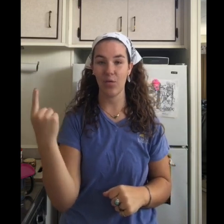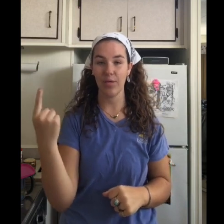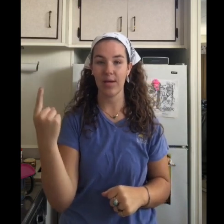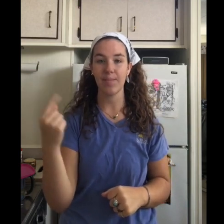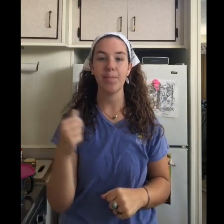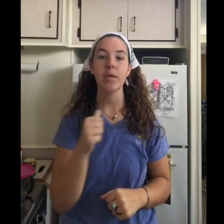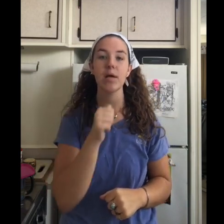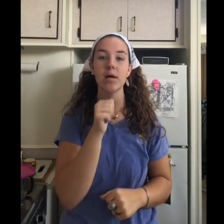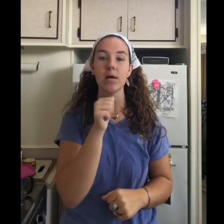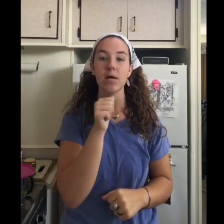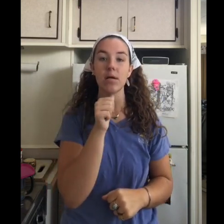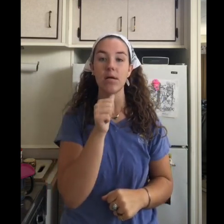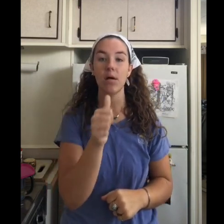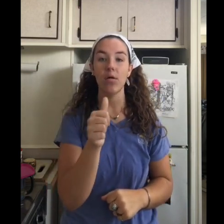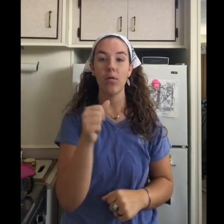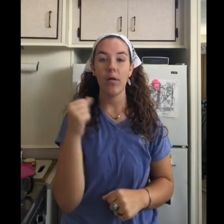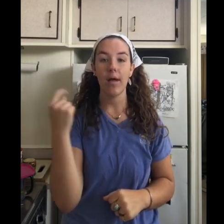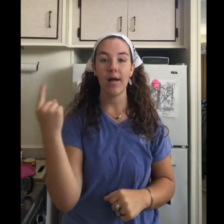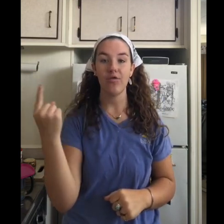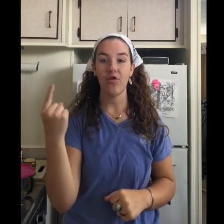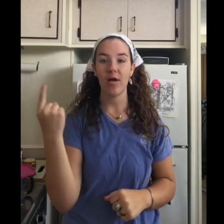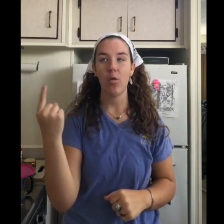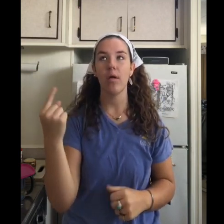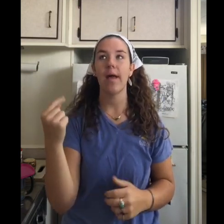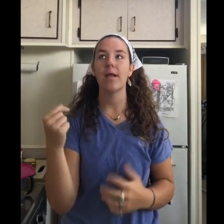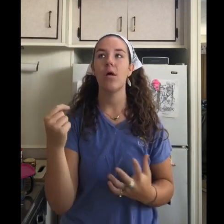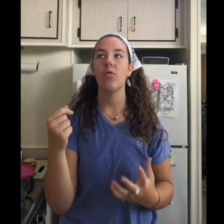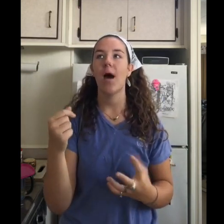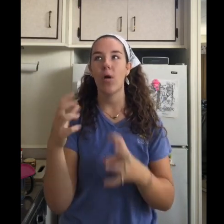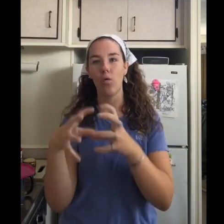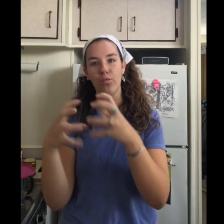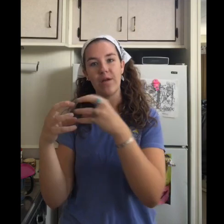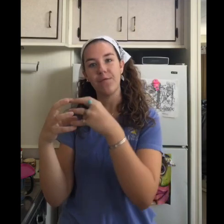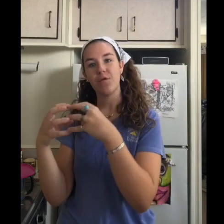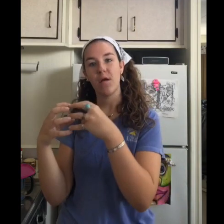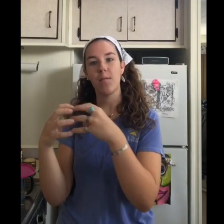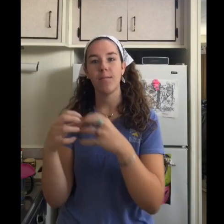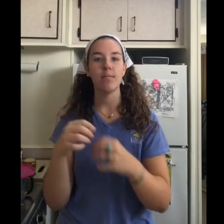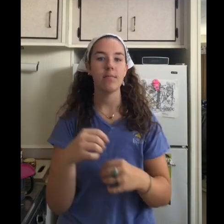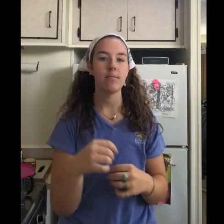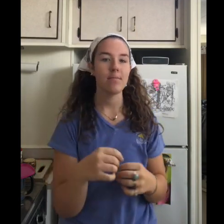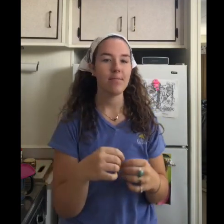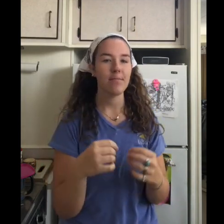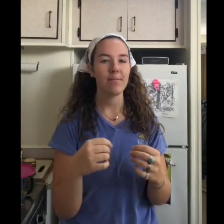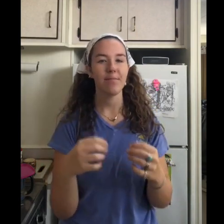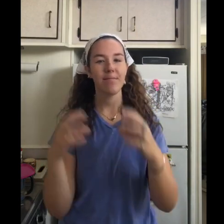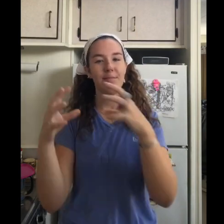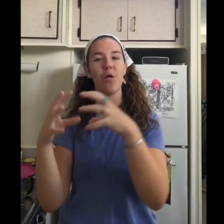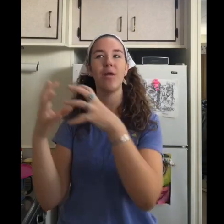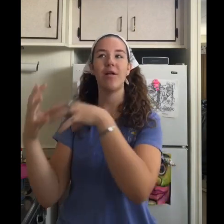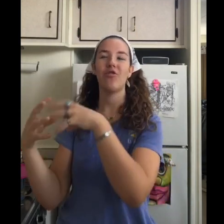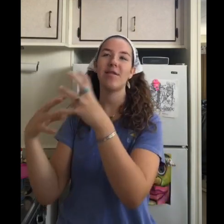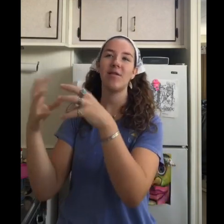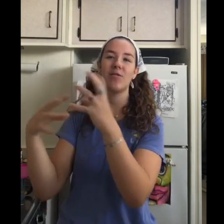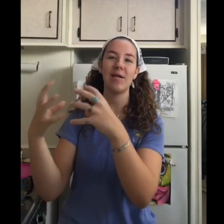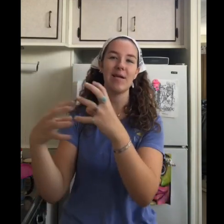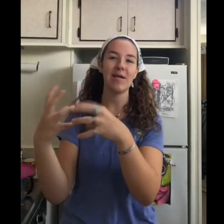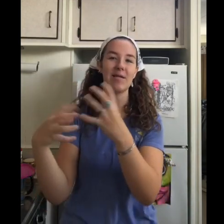only. No, not just, or like no, not only for some. No, not just and only,